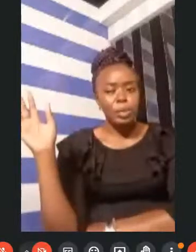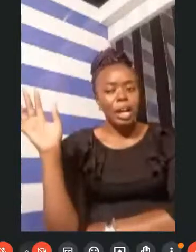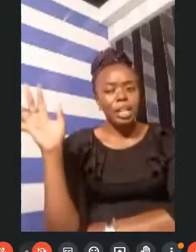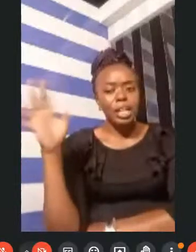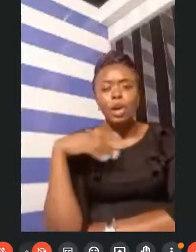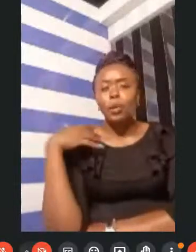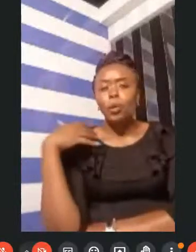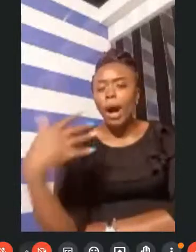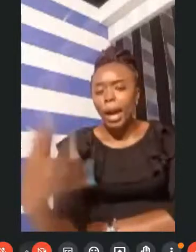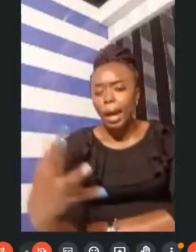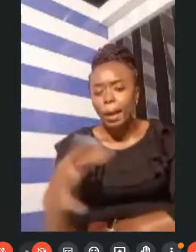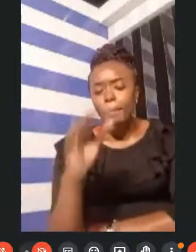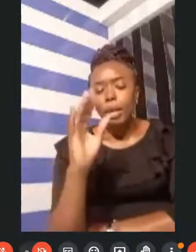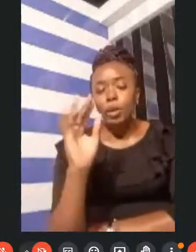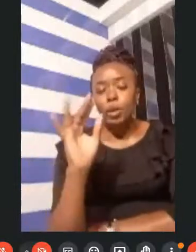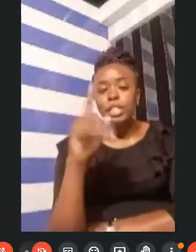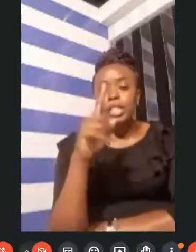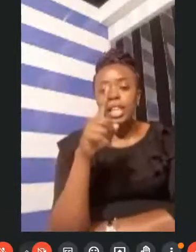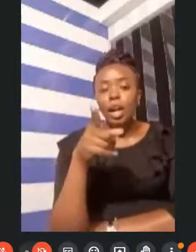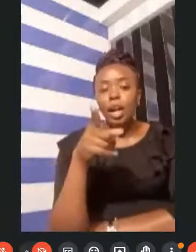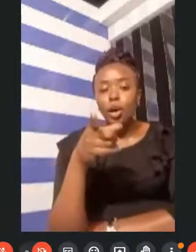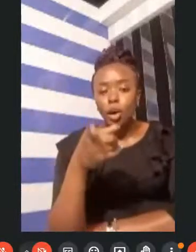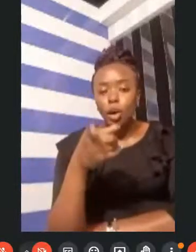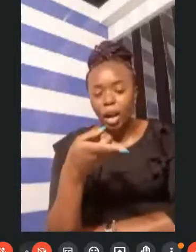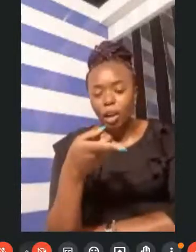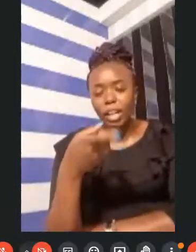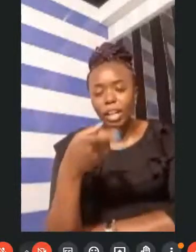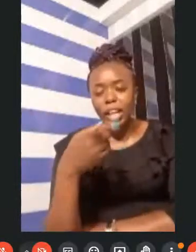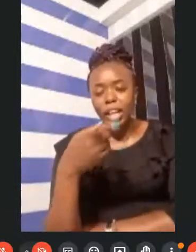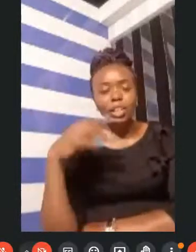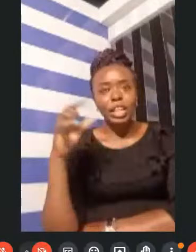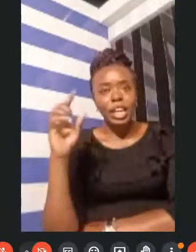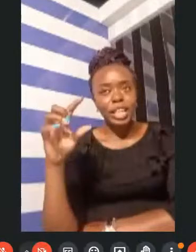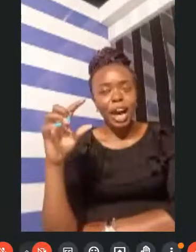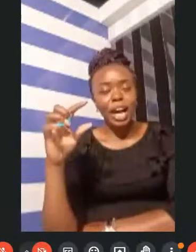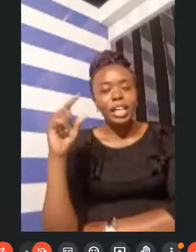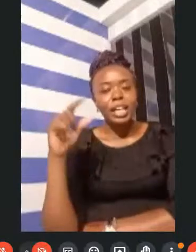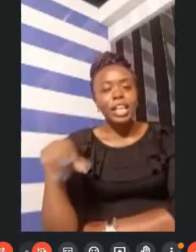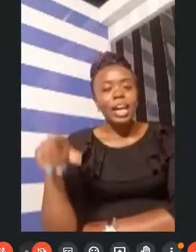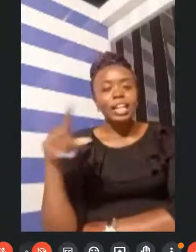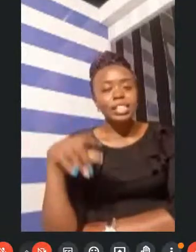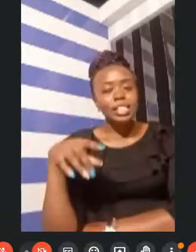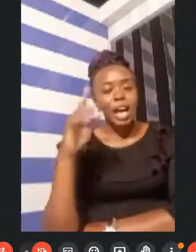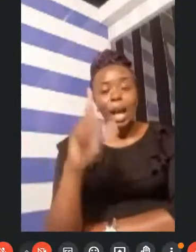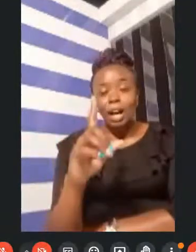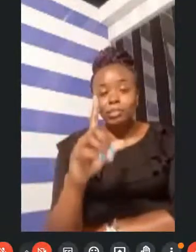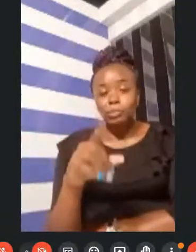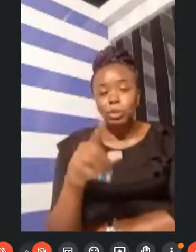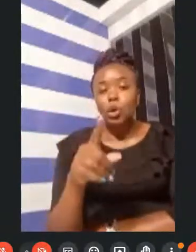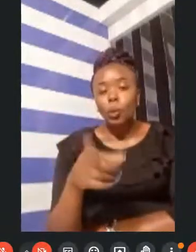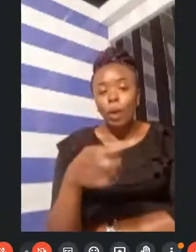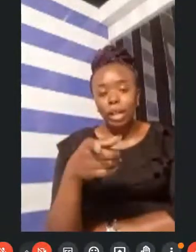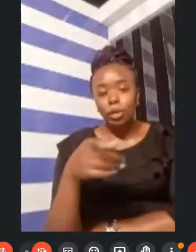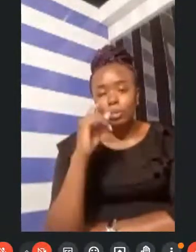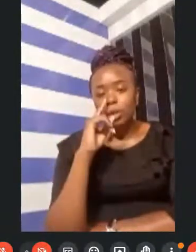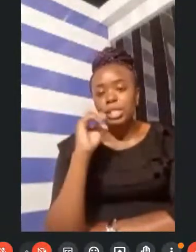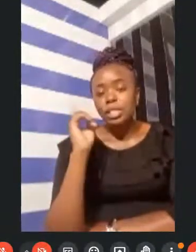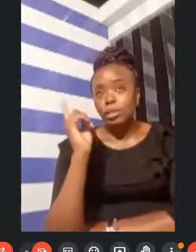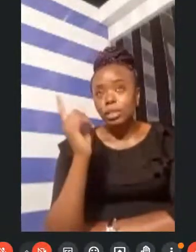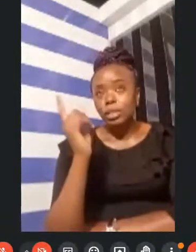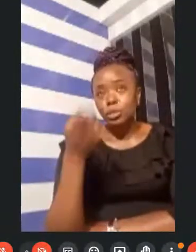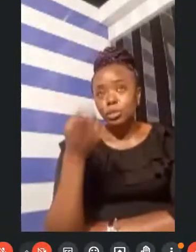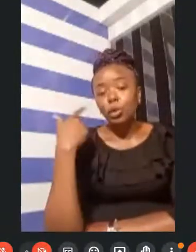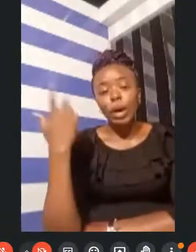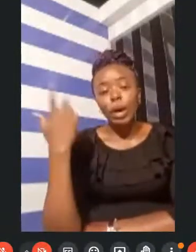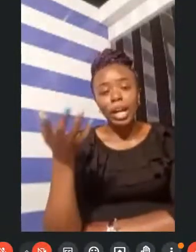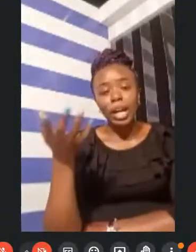zingine zimebaki. Why? Because the comma already inanionyesha, that is, I have put one comma.